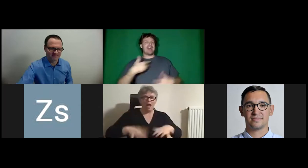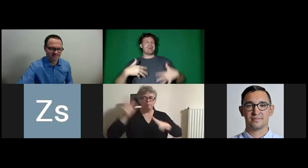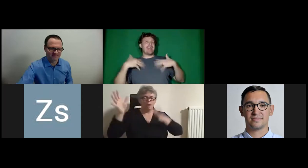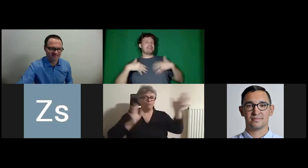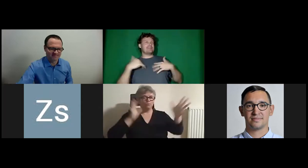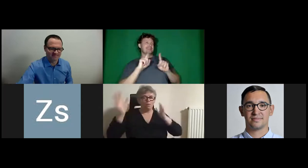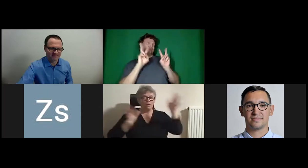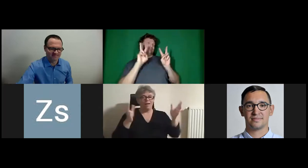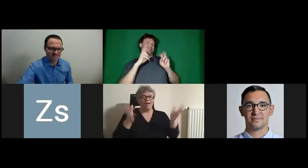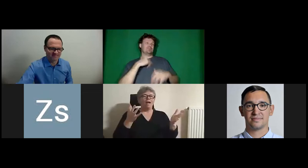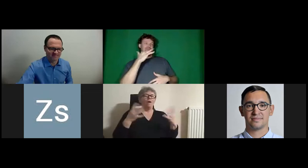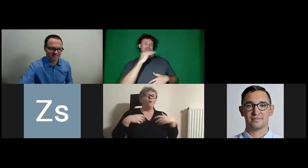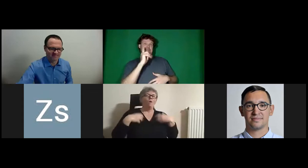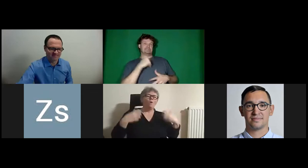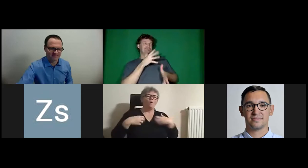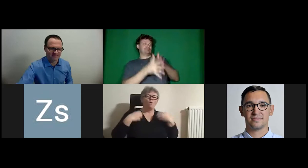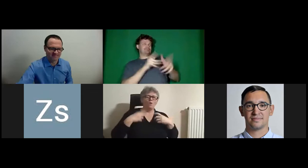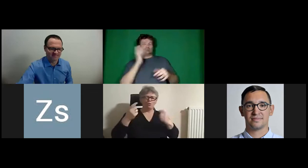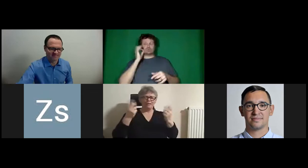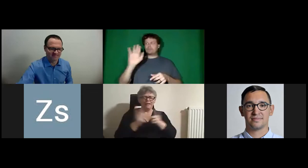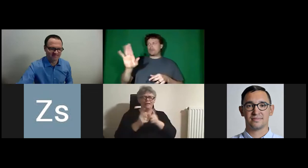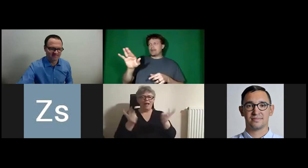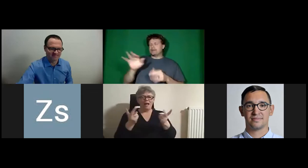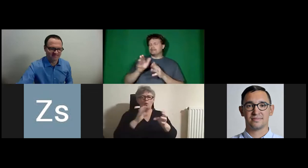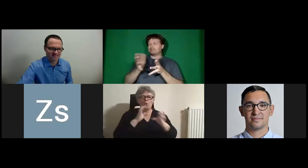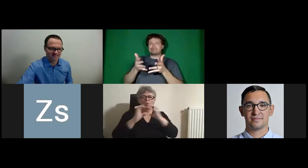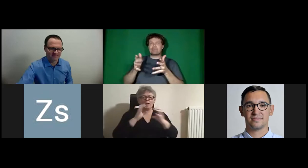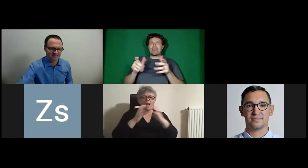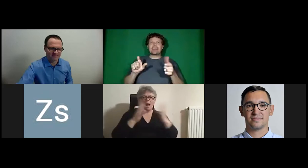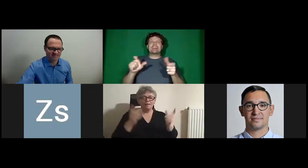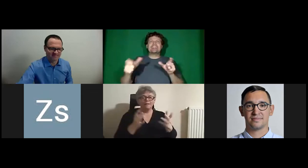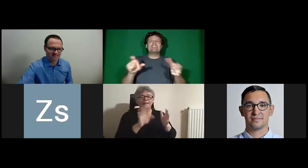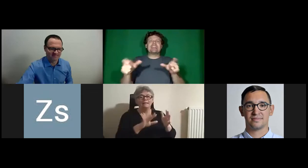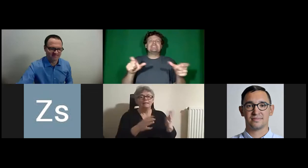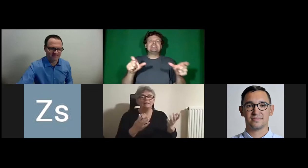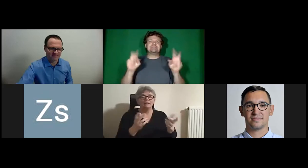many of the teams changed from being very verbal to very visual.